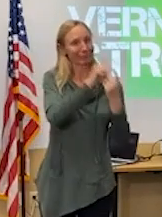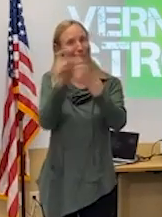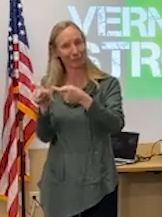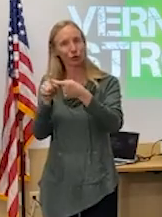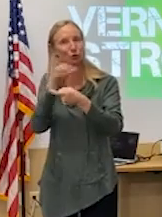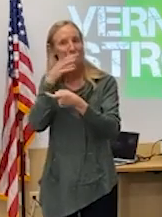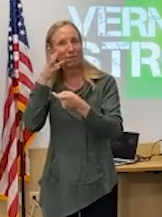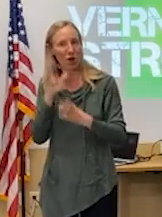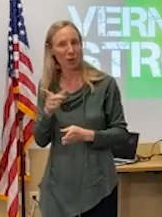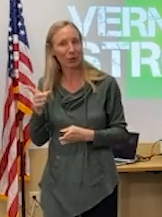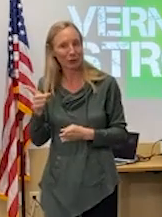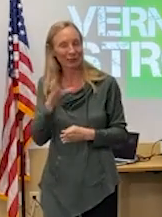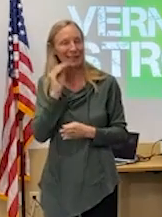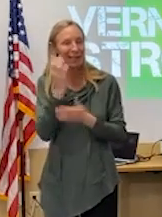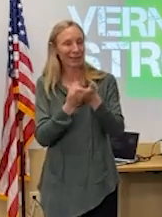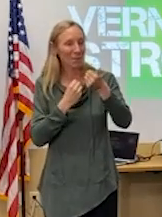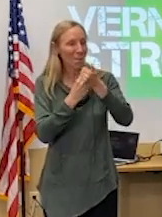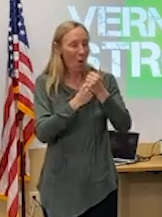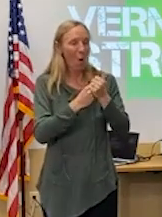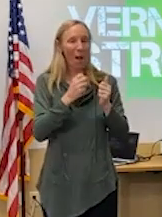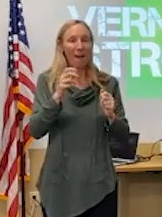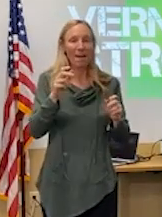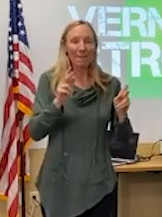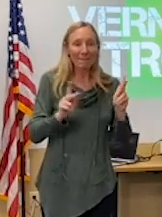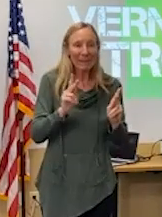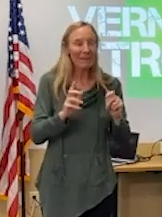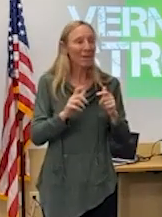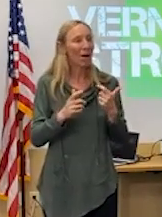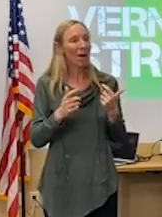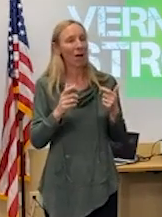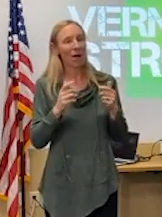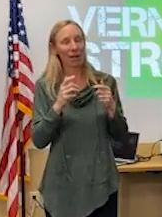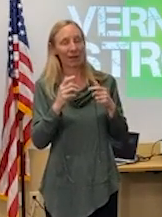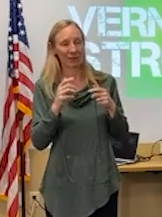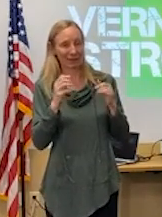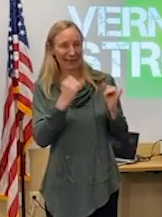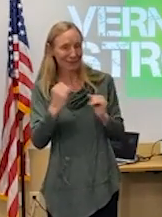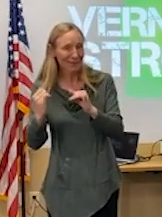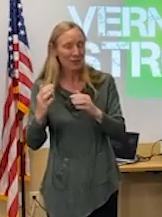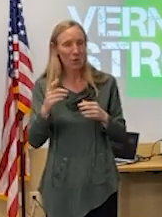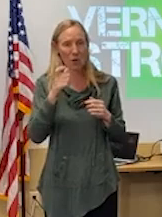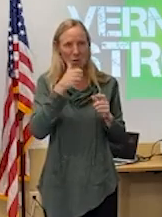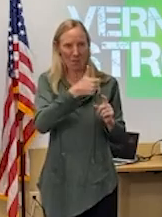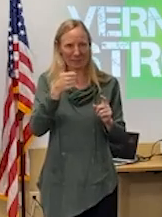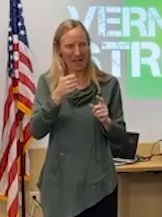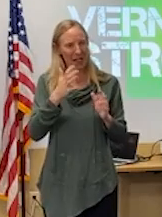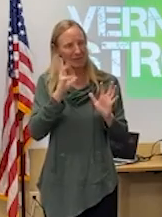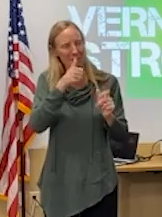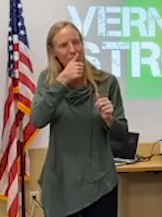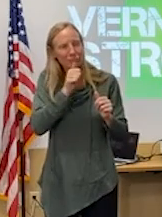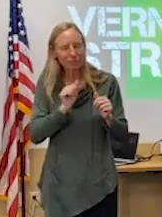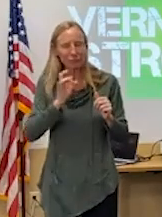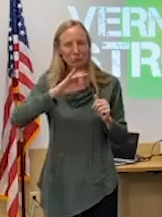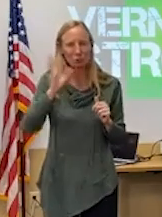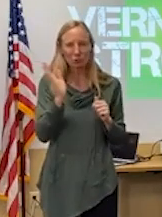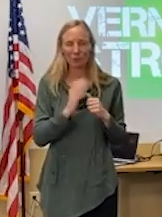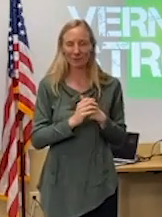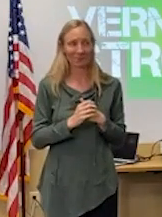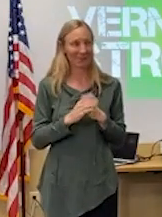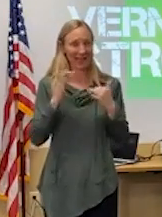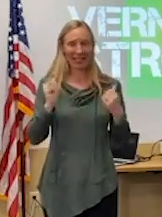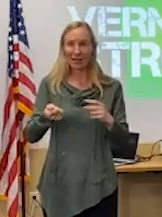support individuals and families who've been affected and disrupted by the disaster we've experienced. This is one of those moments where